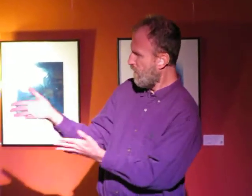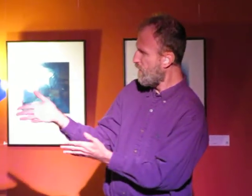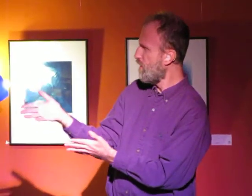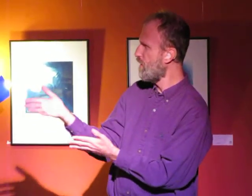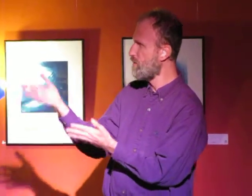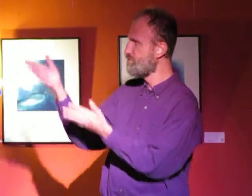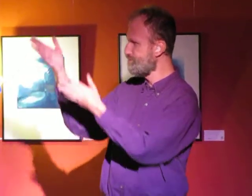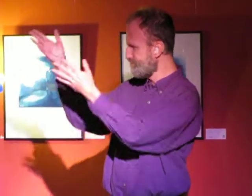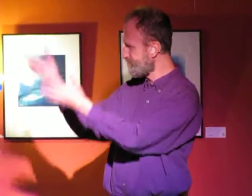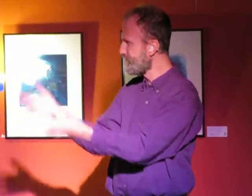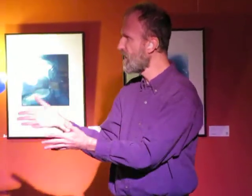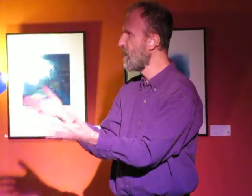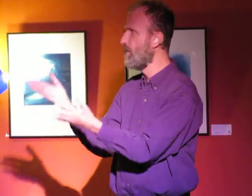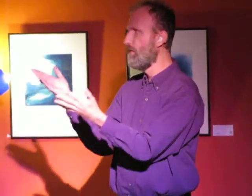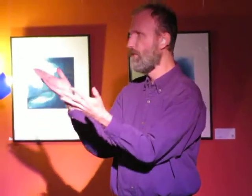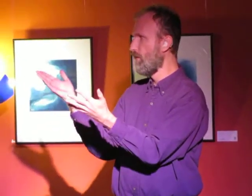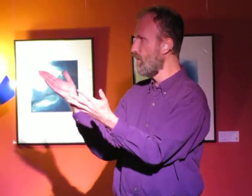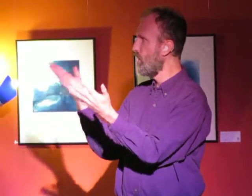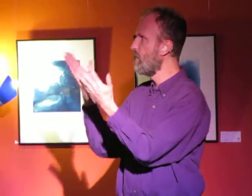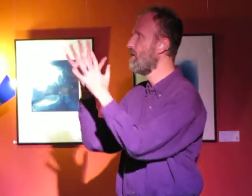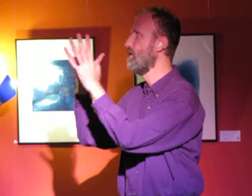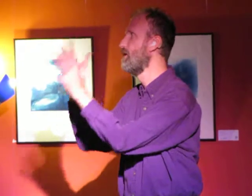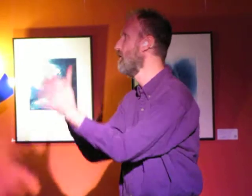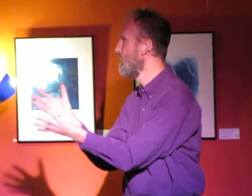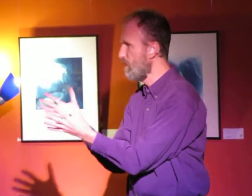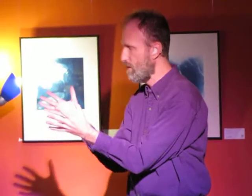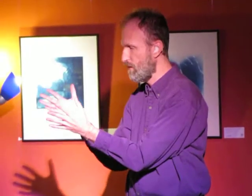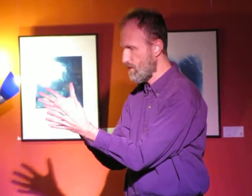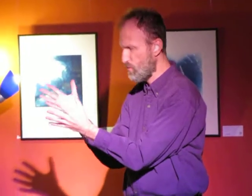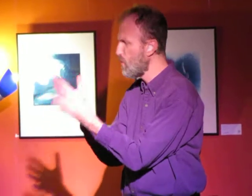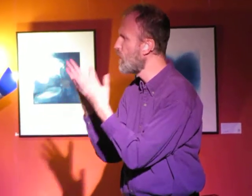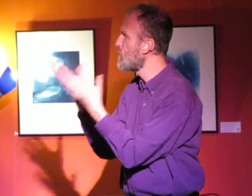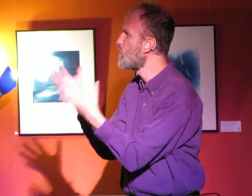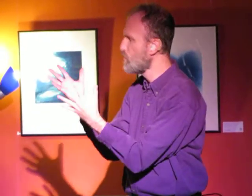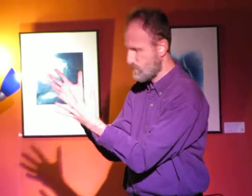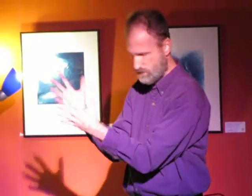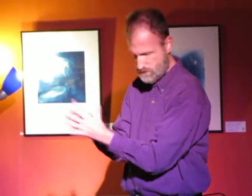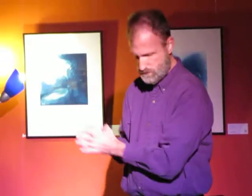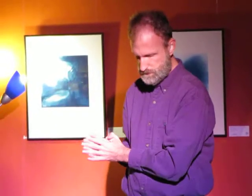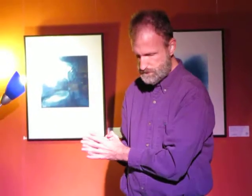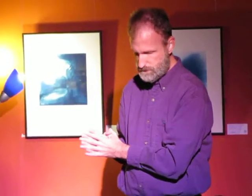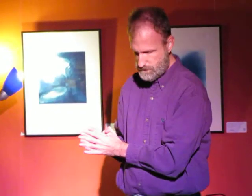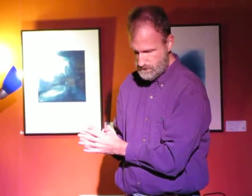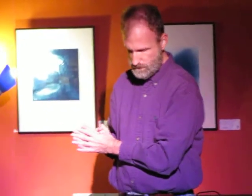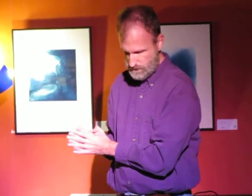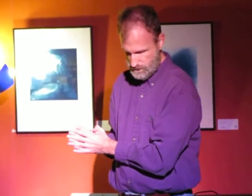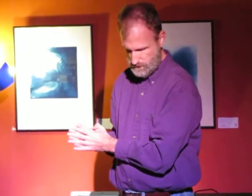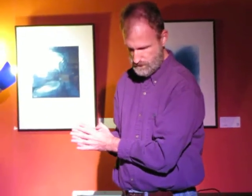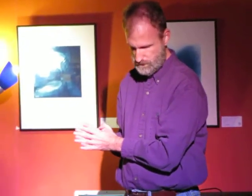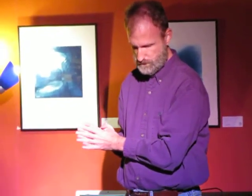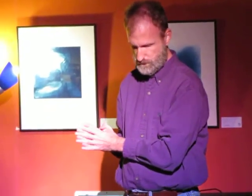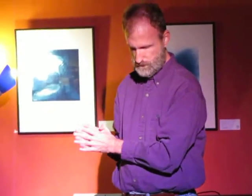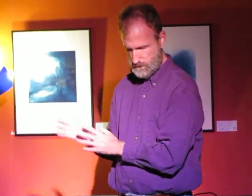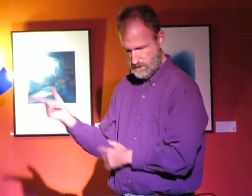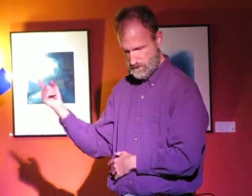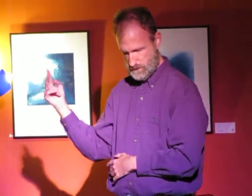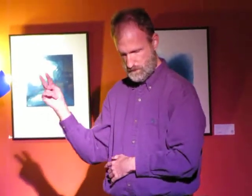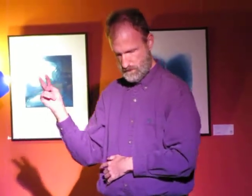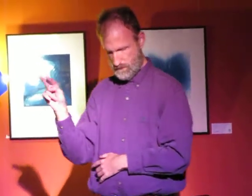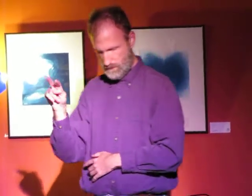Point to him in the chest and tell him with your face you are cute. Ignore how